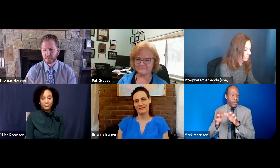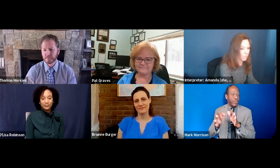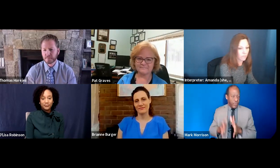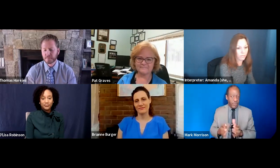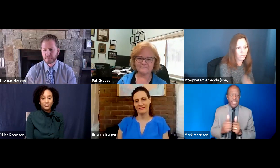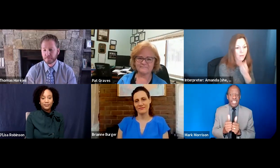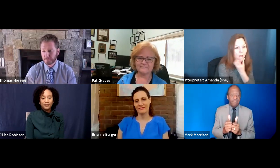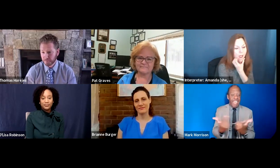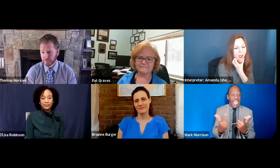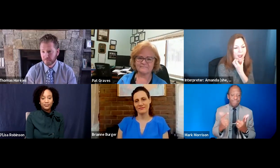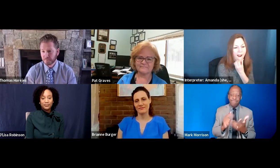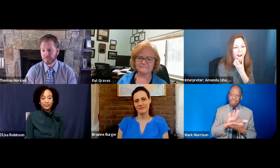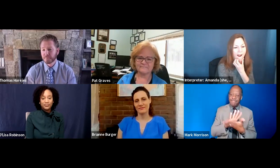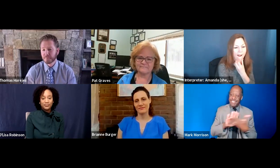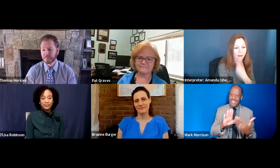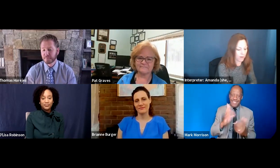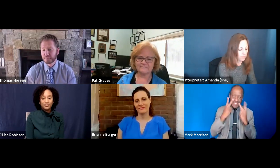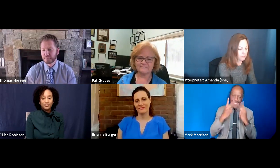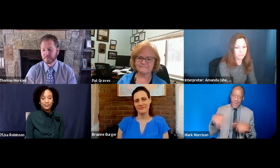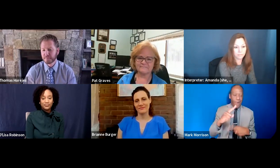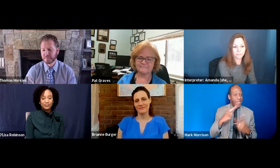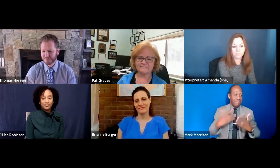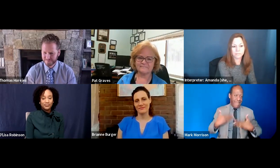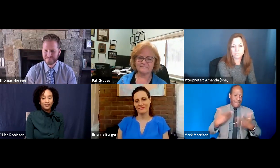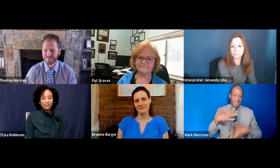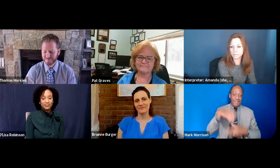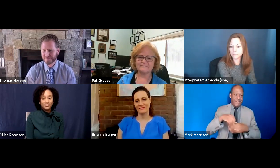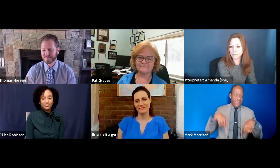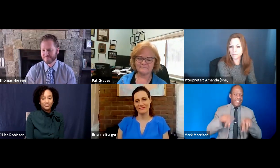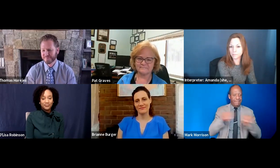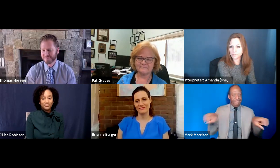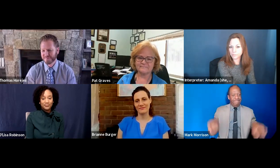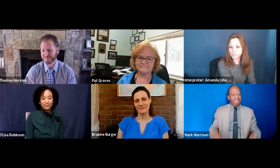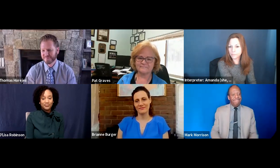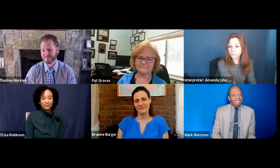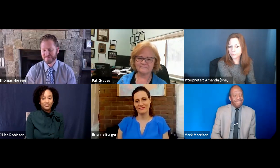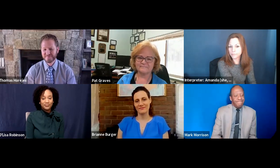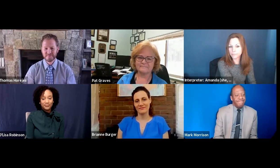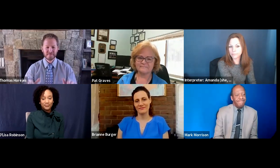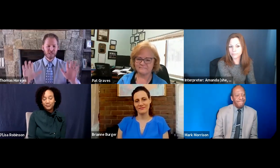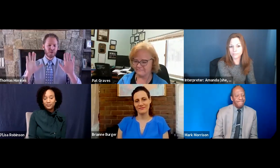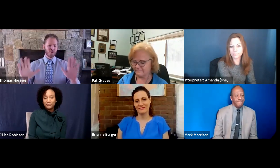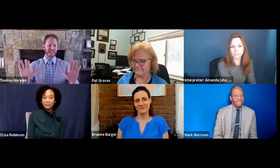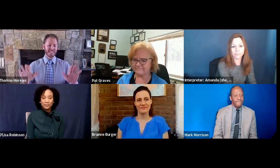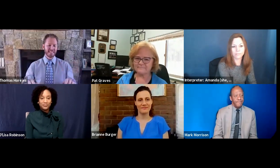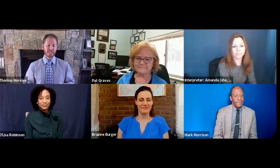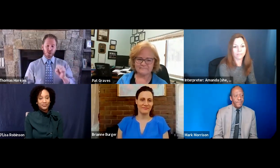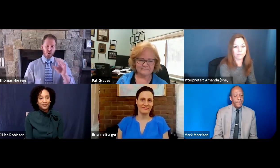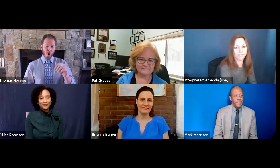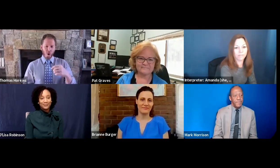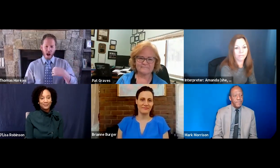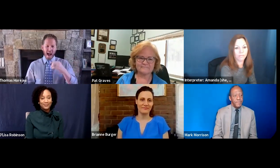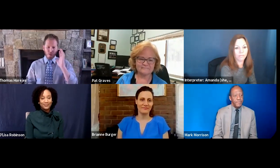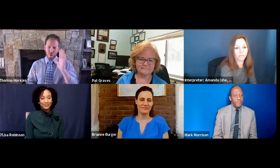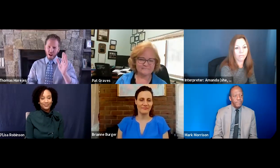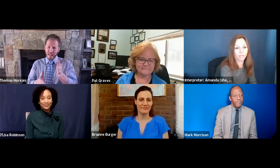provide community interpreting as well as interpreting of pre-recorded content. And I'm so happy to be a part of this panel with everyone today.